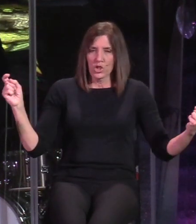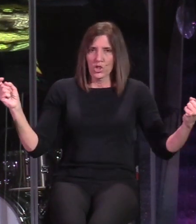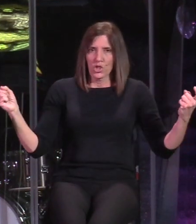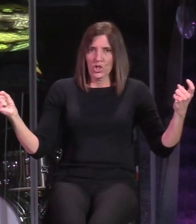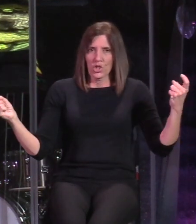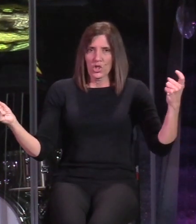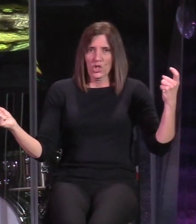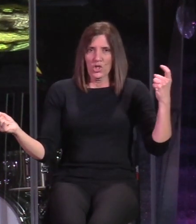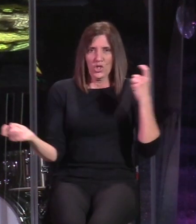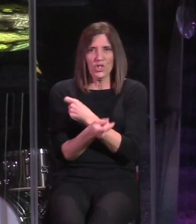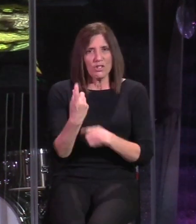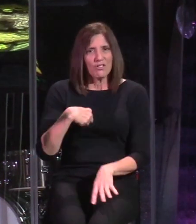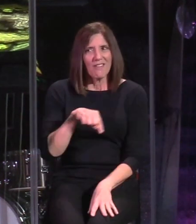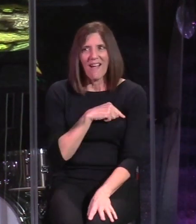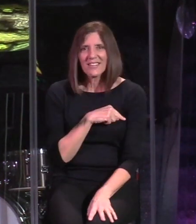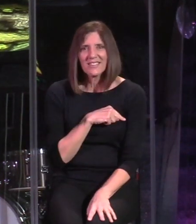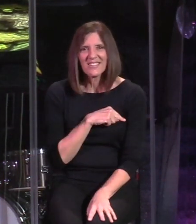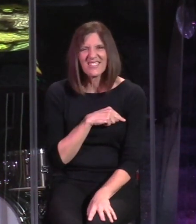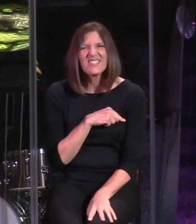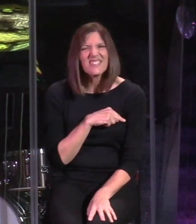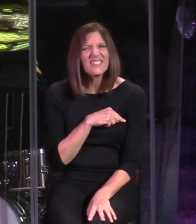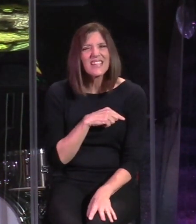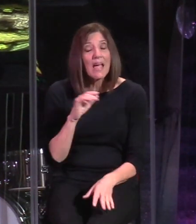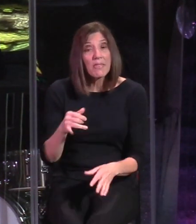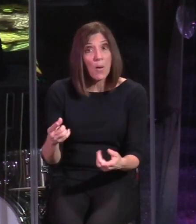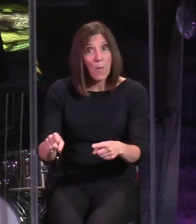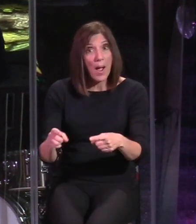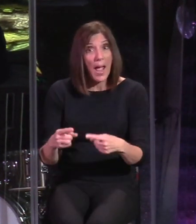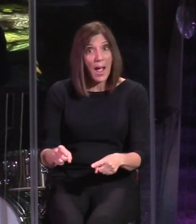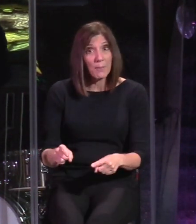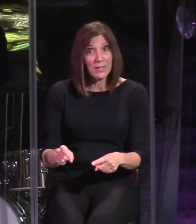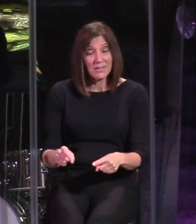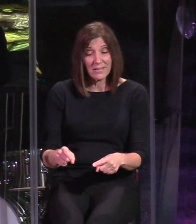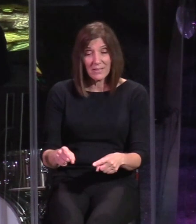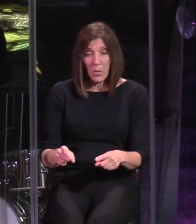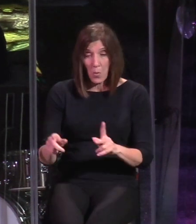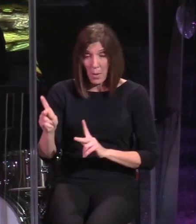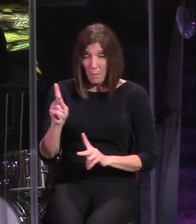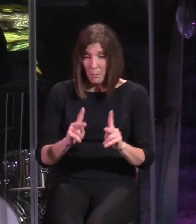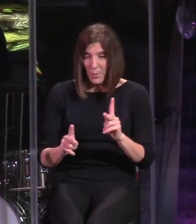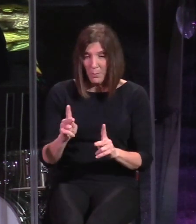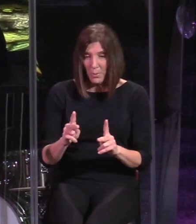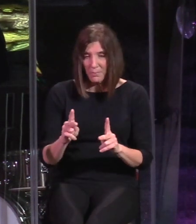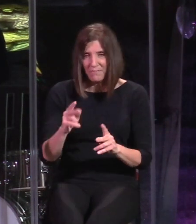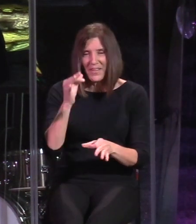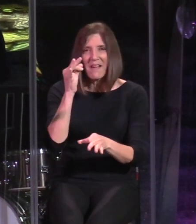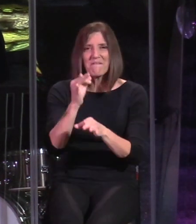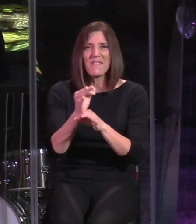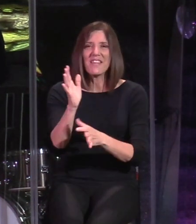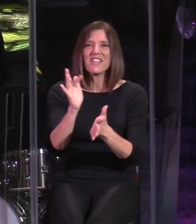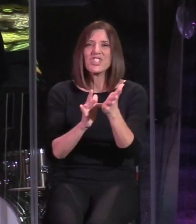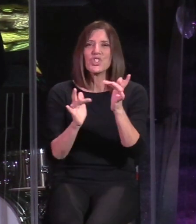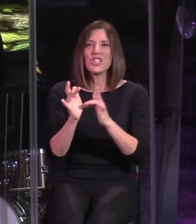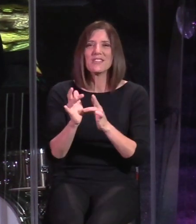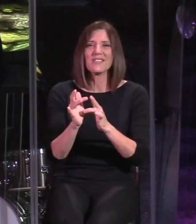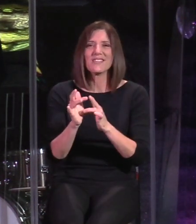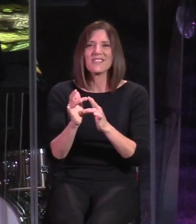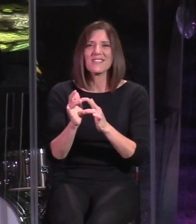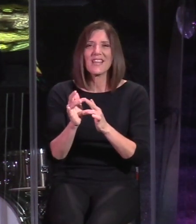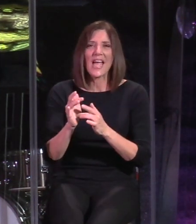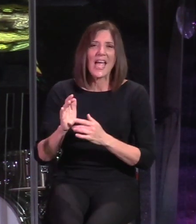our personhood. This is what happens when a person places their faith in Jesus for